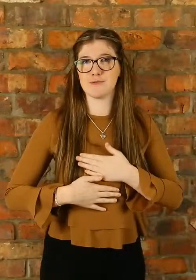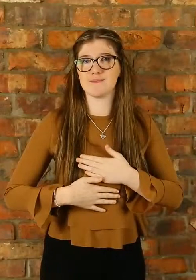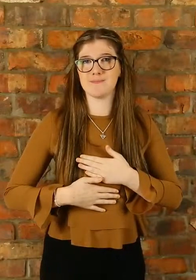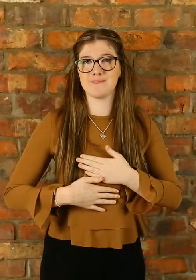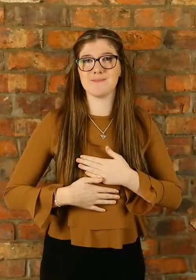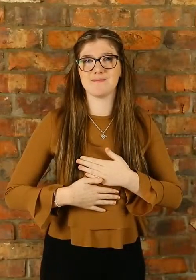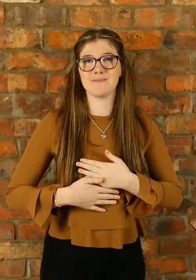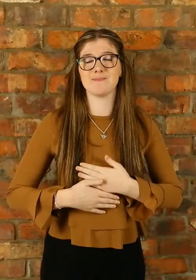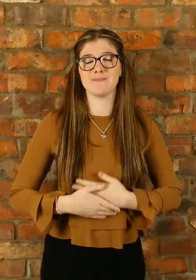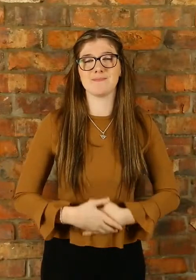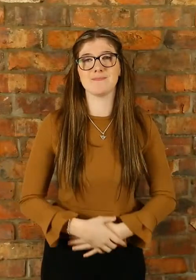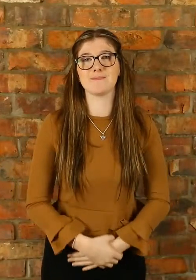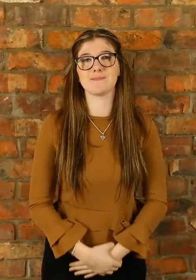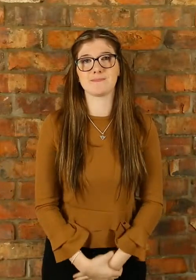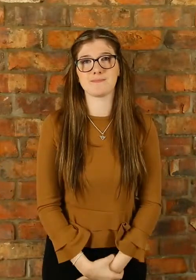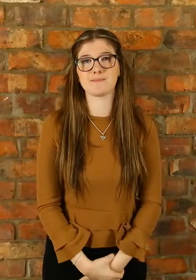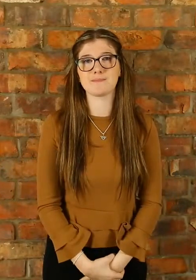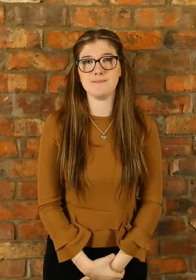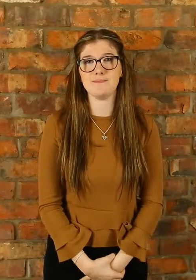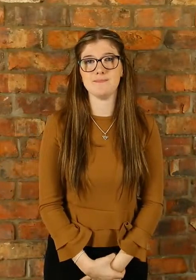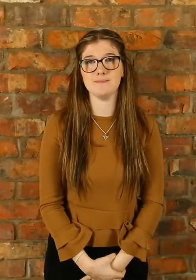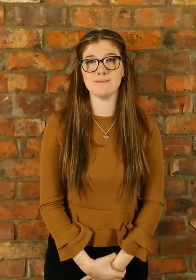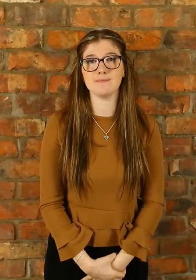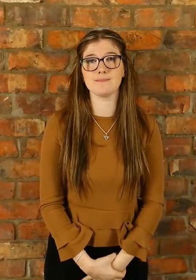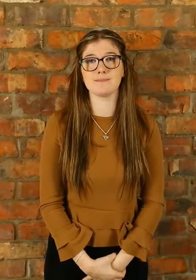Please be patient when talking with a deaf person.